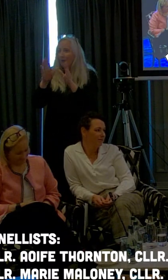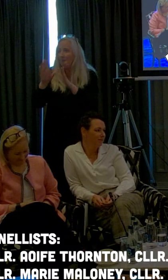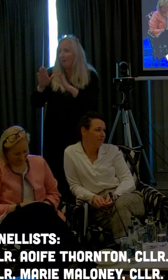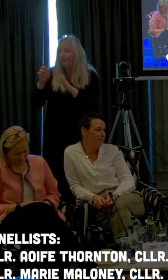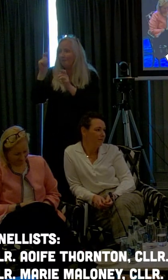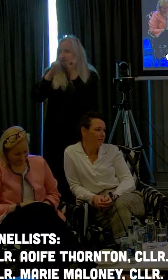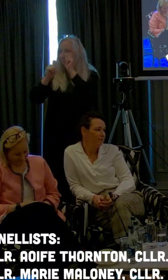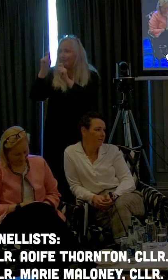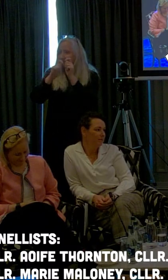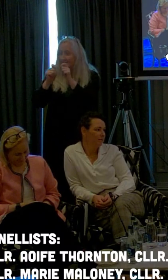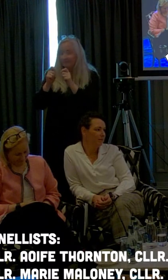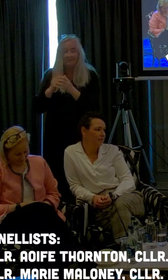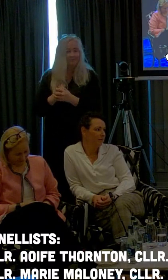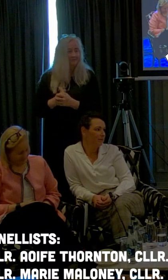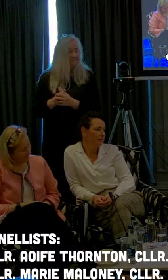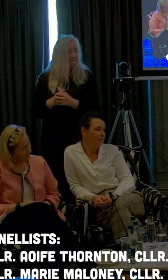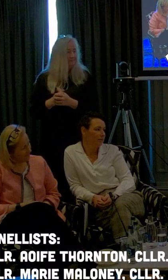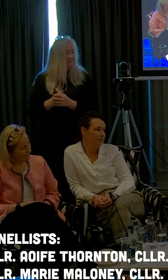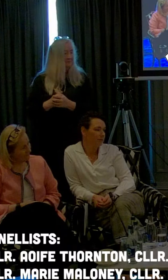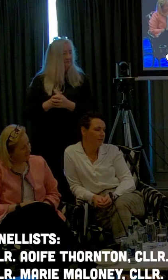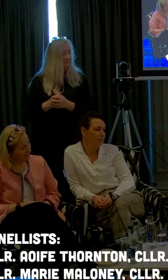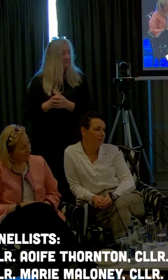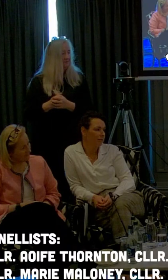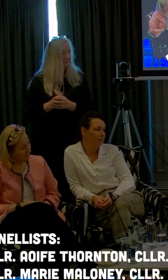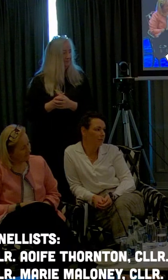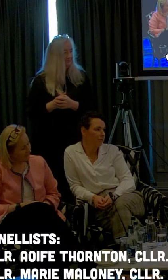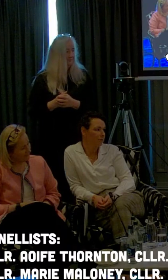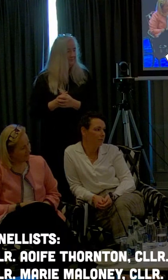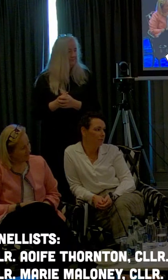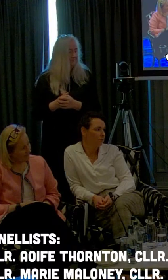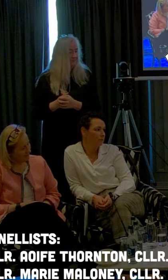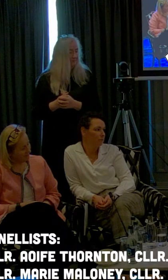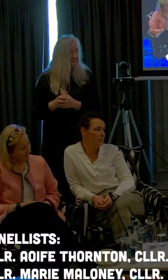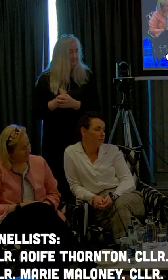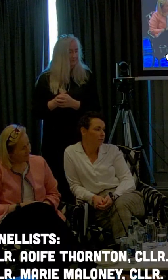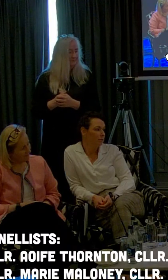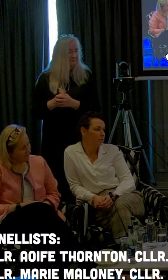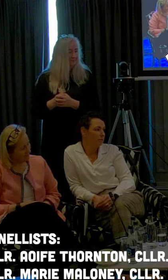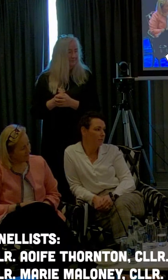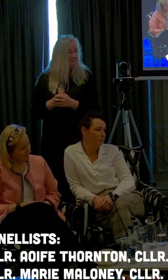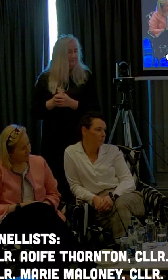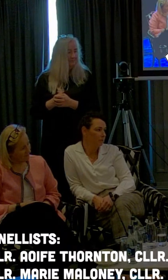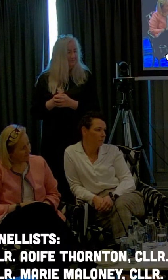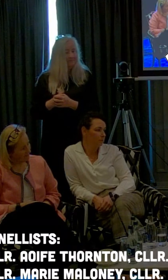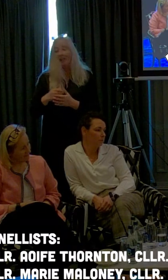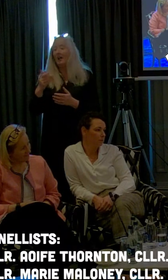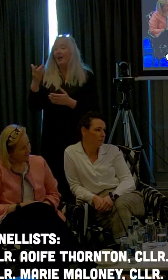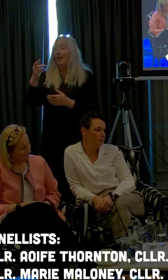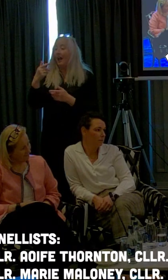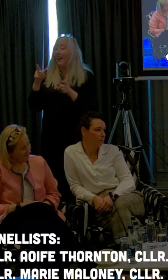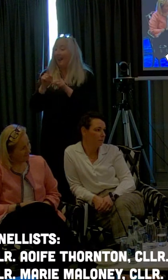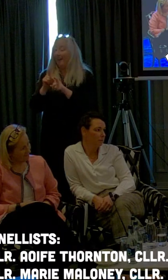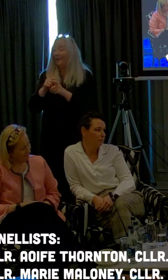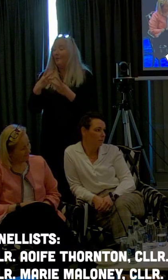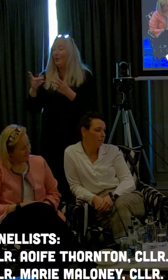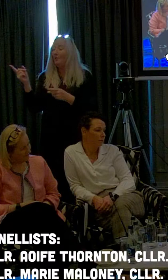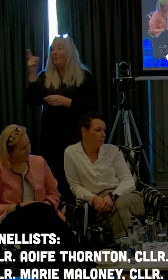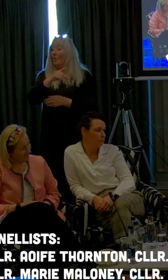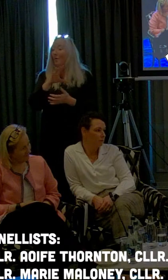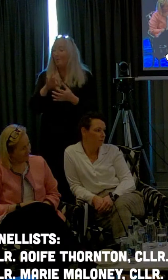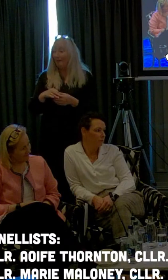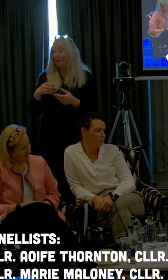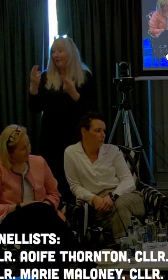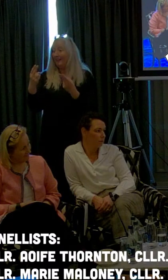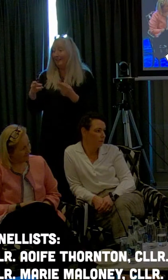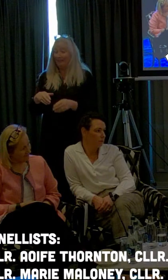I know that some of the men, when they were telling us, they'd come in and the clothes would be washed for them. And then when they're going